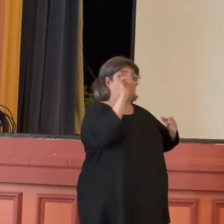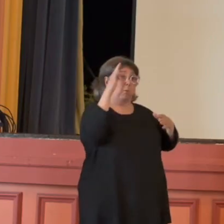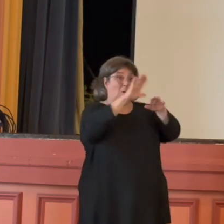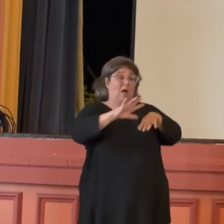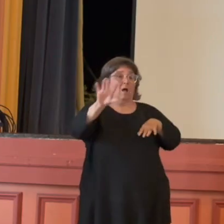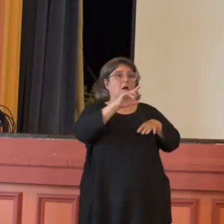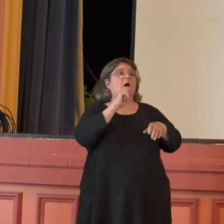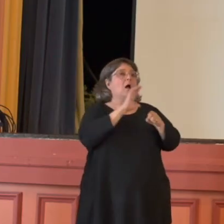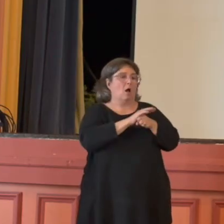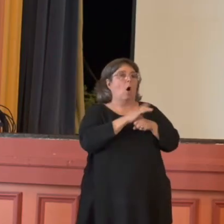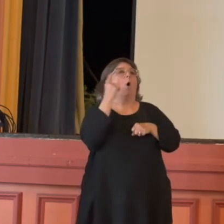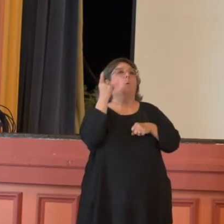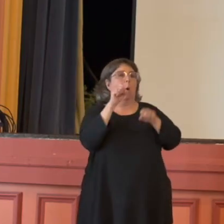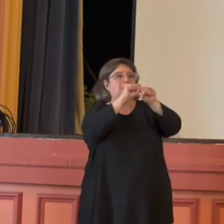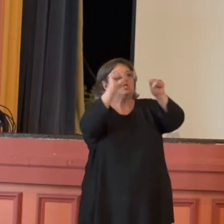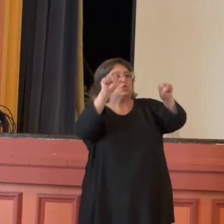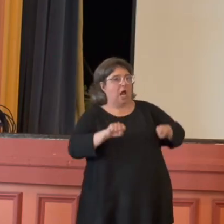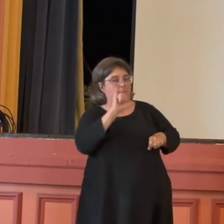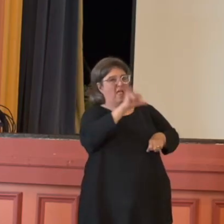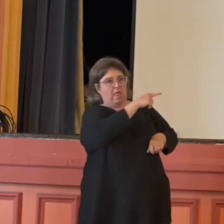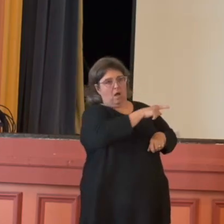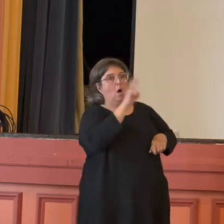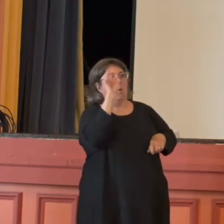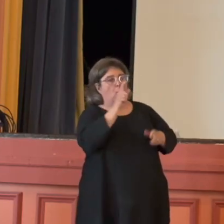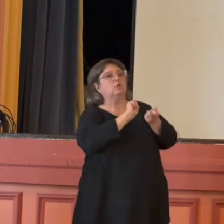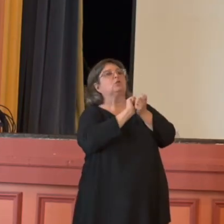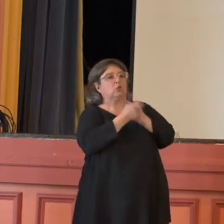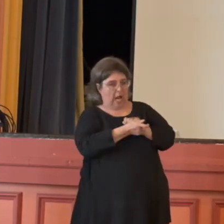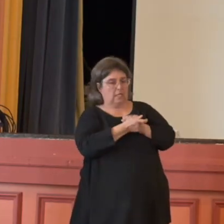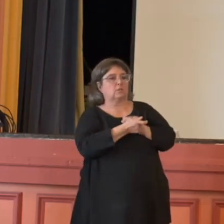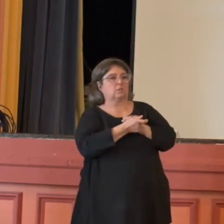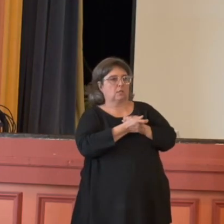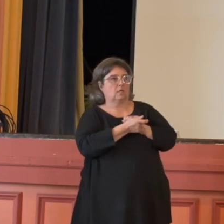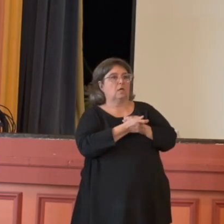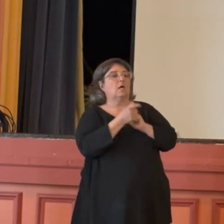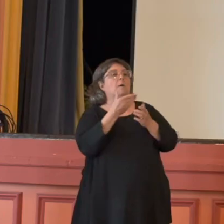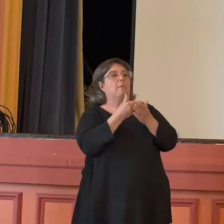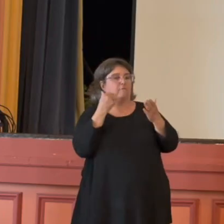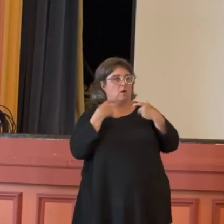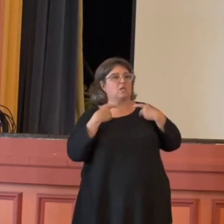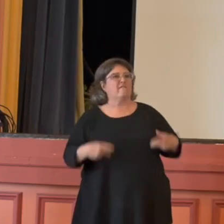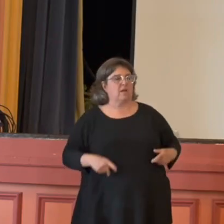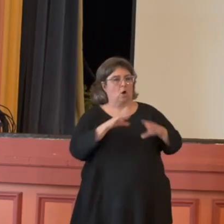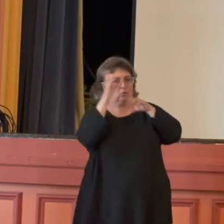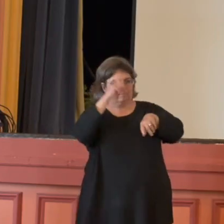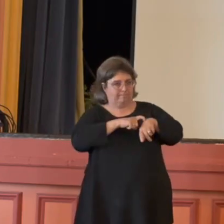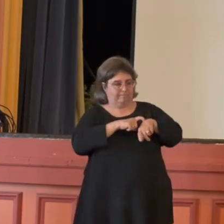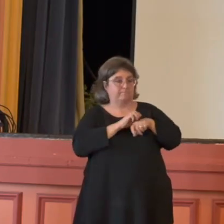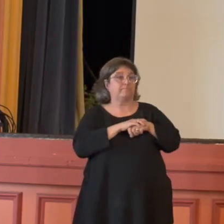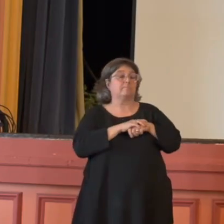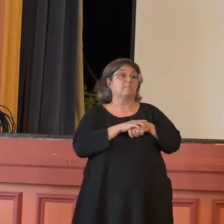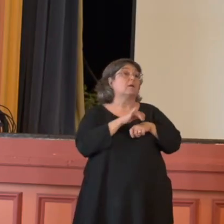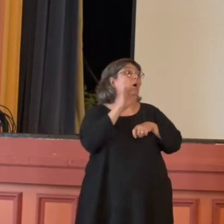I guarantee that at least one of those big blue shapes is going to change by the time it's a physical construction, because